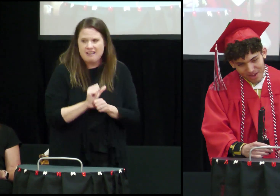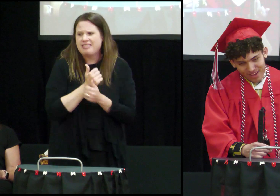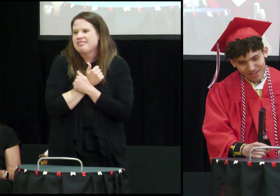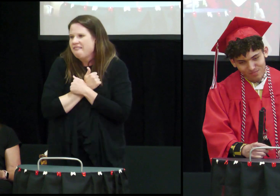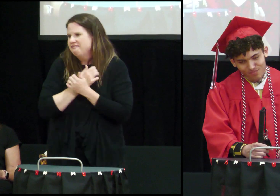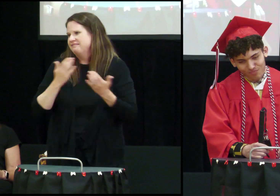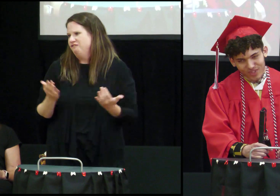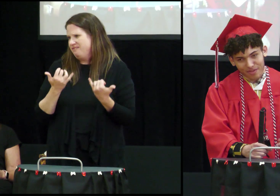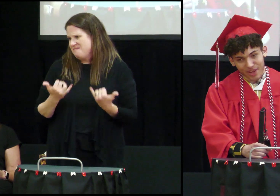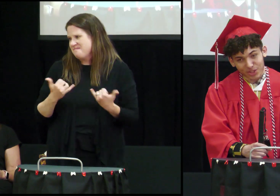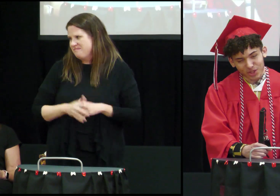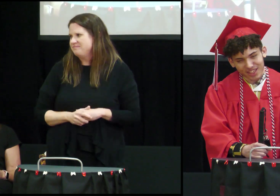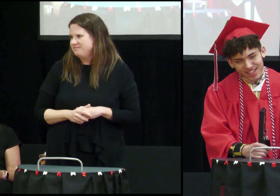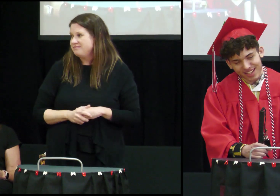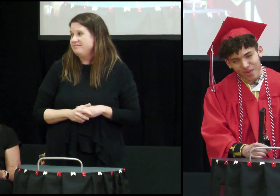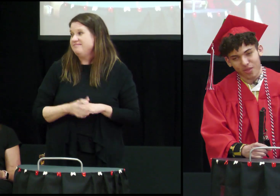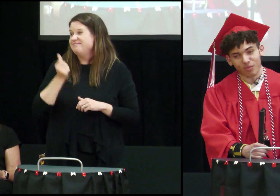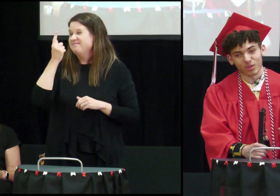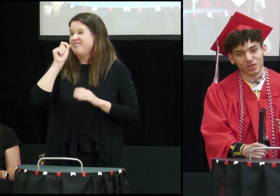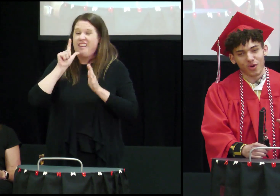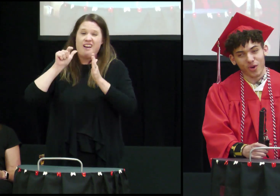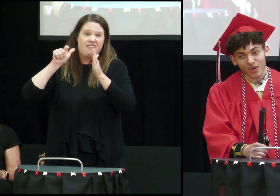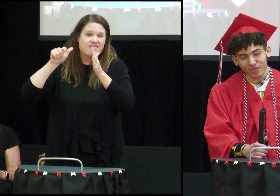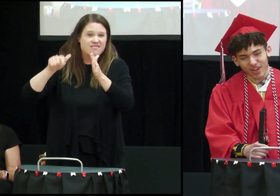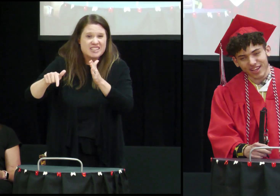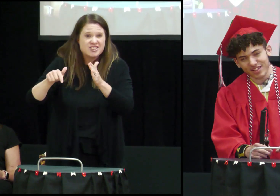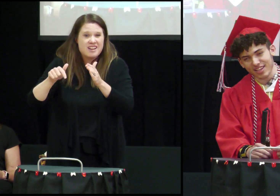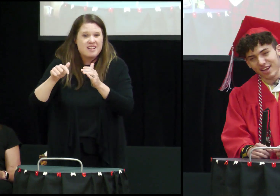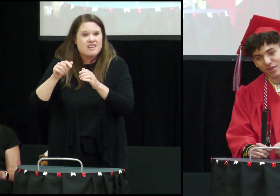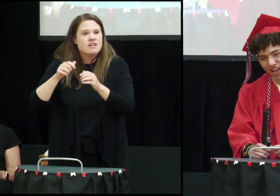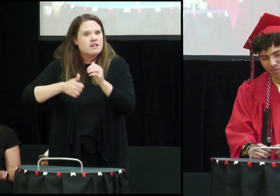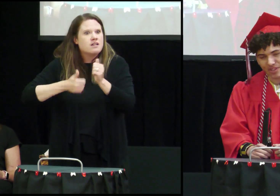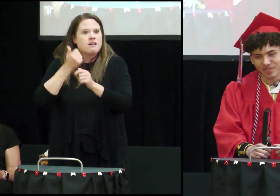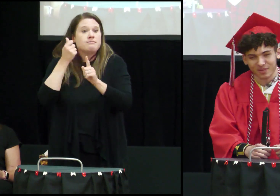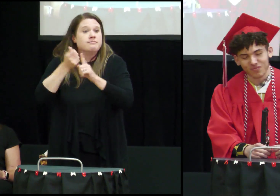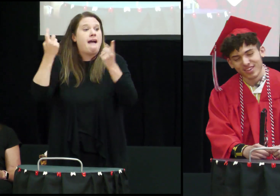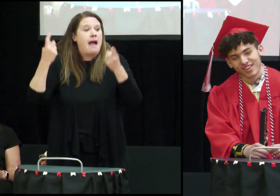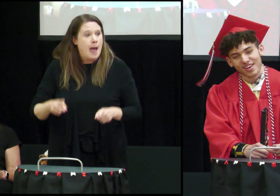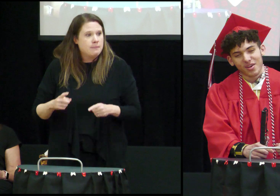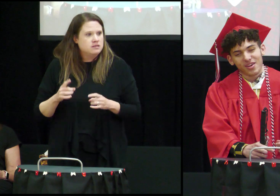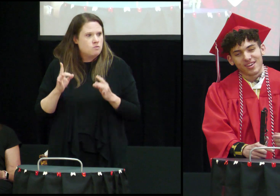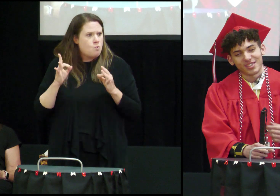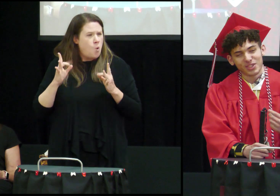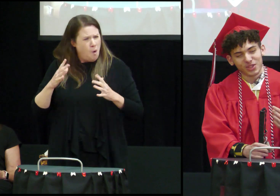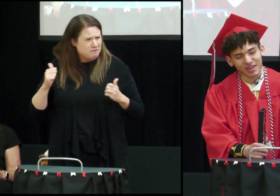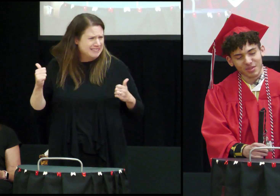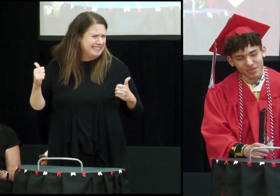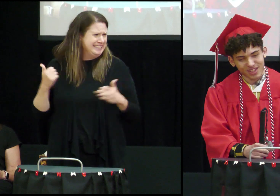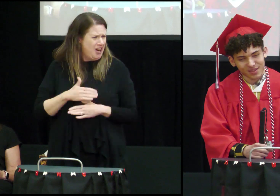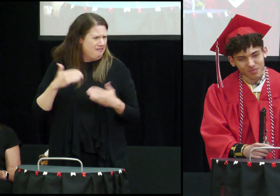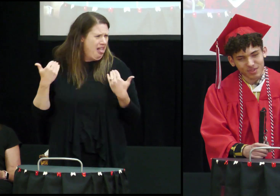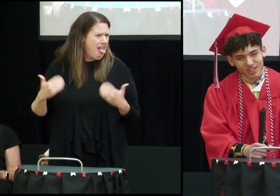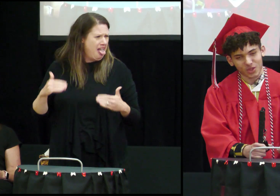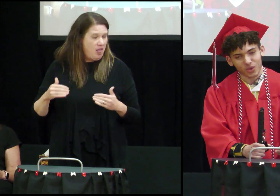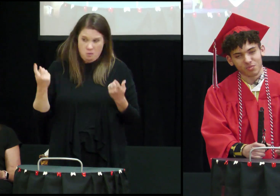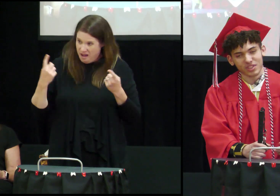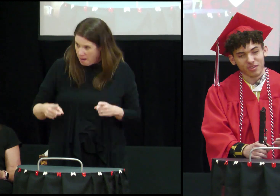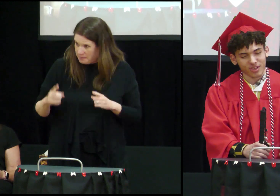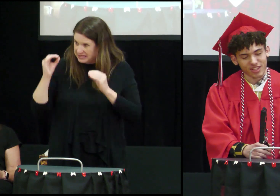And eventually, the most horrifying thing ever happened to me. A teacher came to me and told me, all right, it's